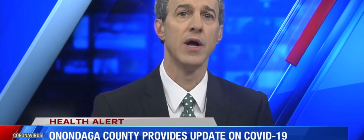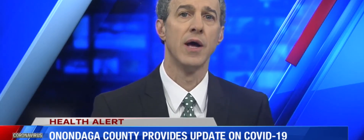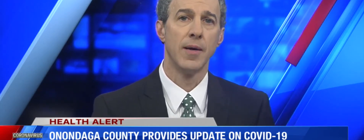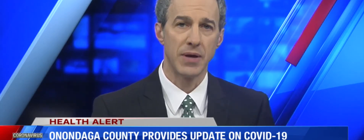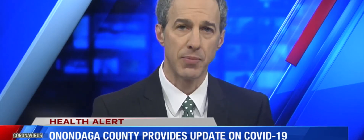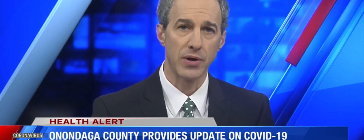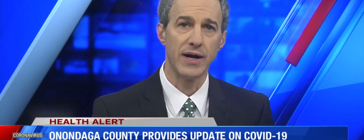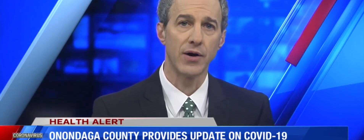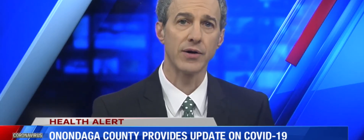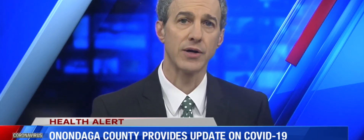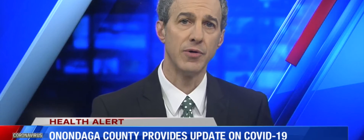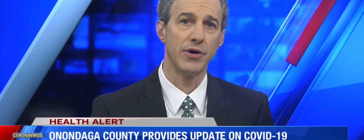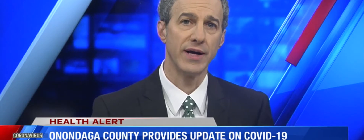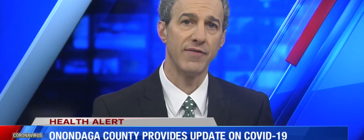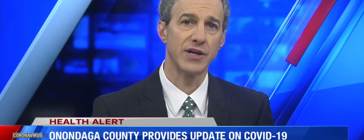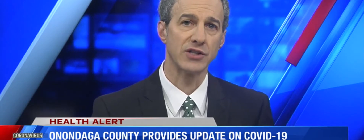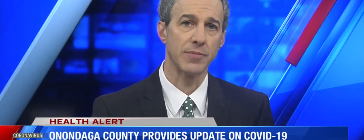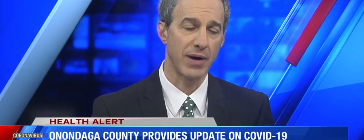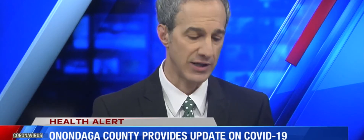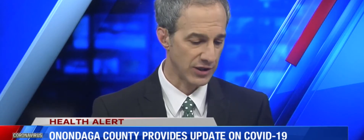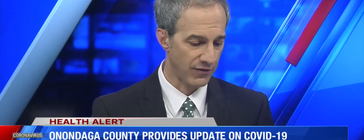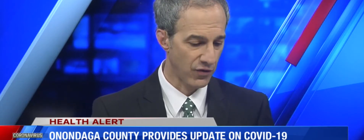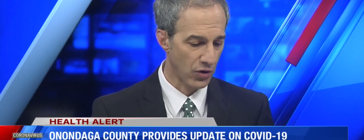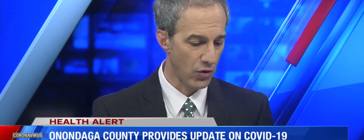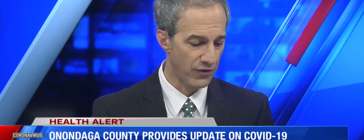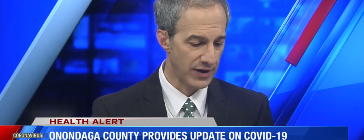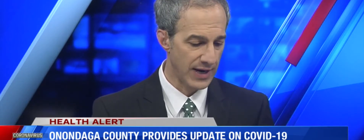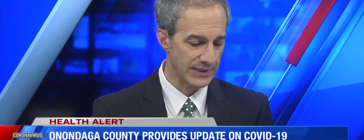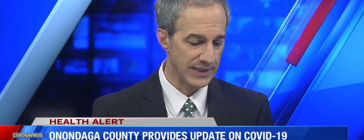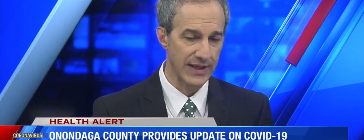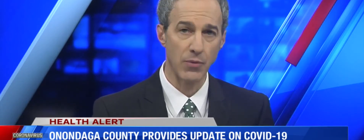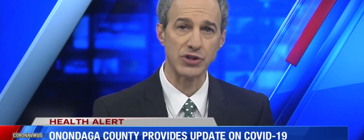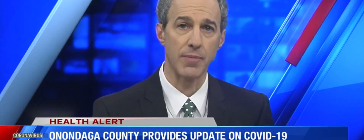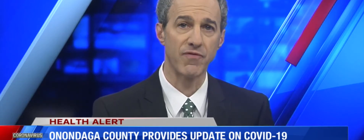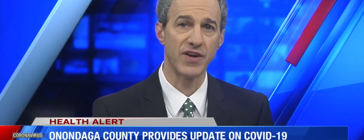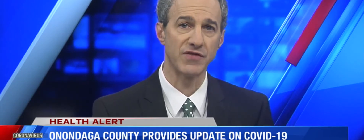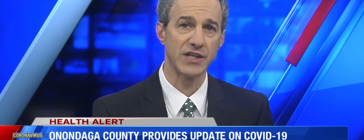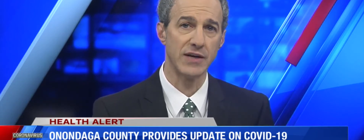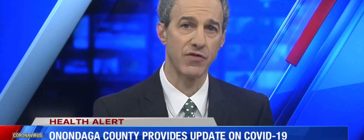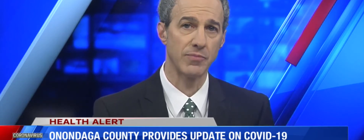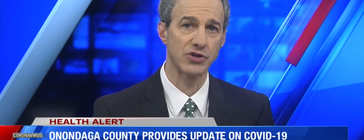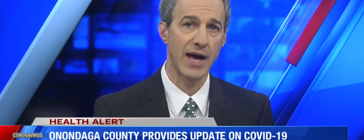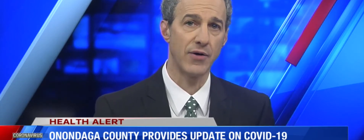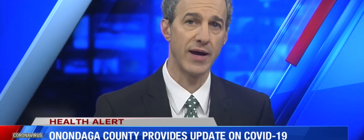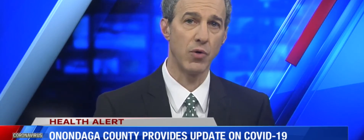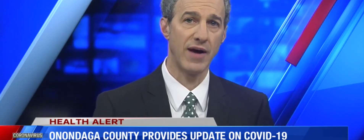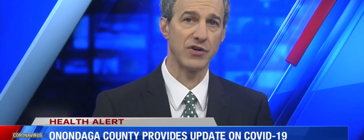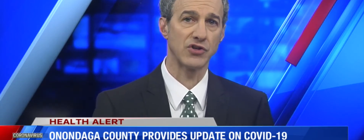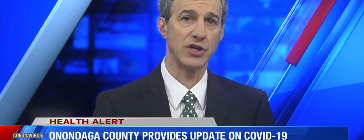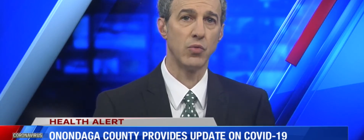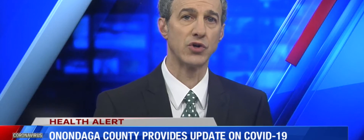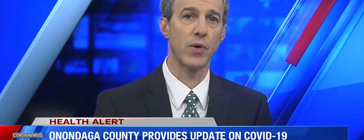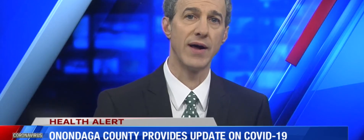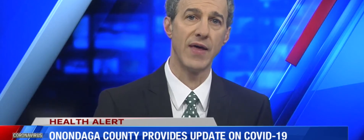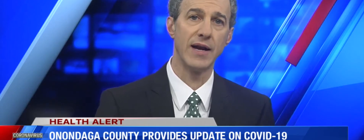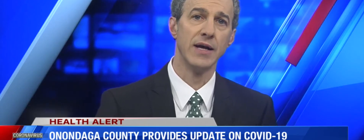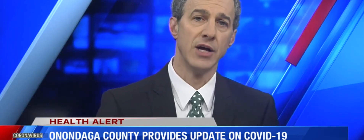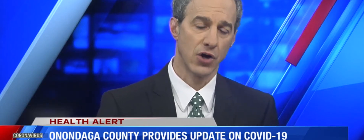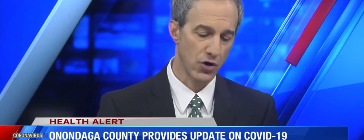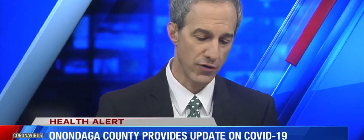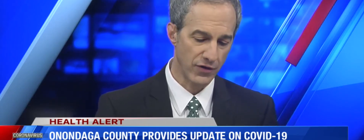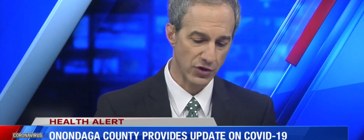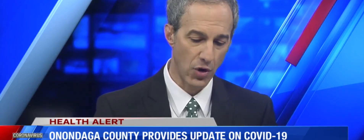364 people in our community have tested positive for COVID-19. That was up 15 from Saturday. We'll have to see which way